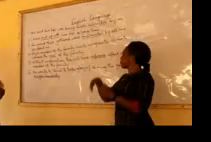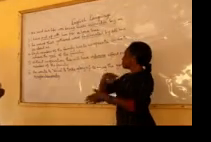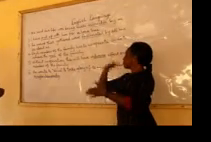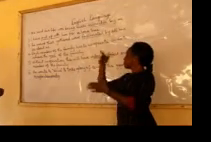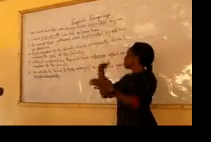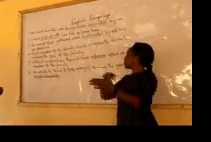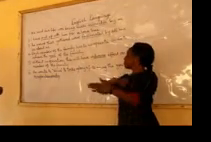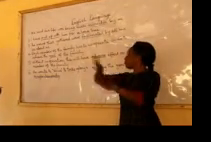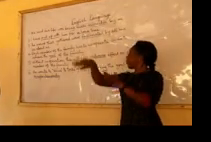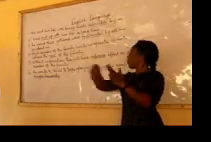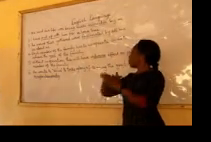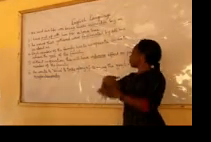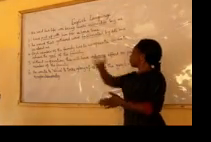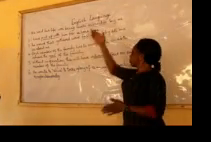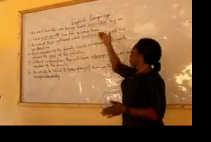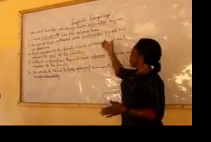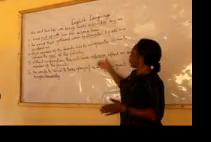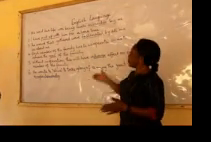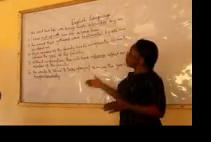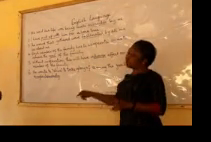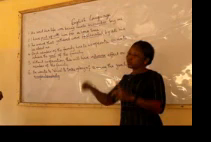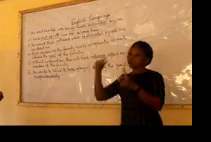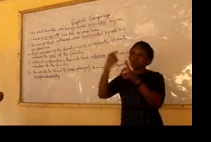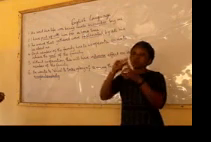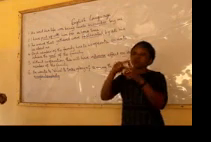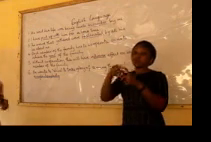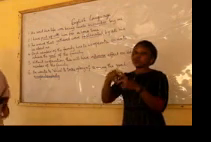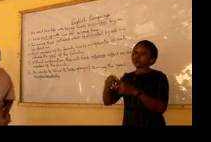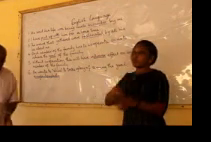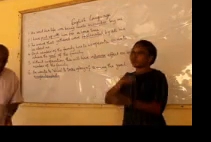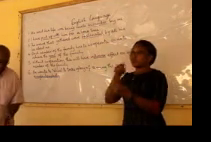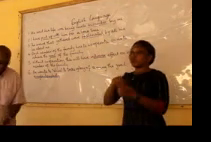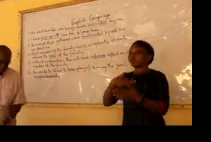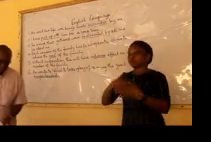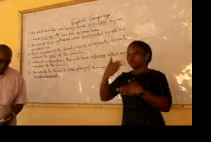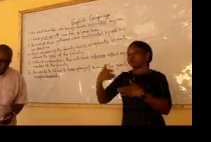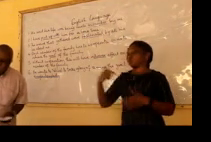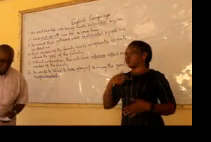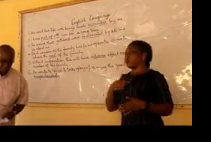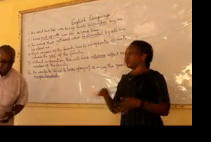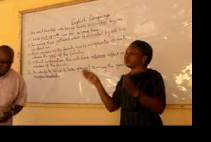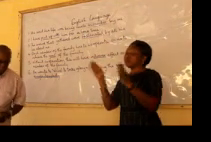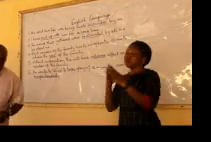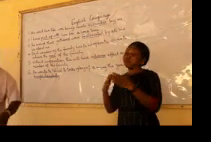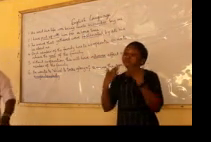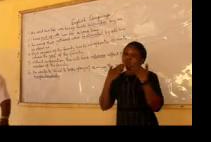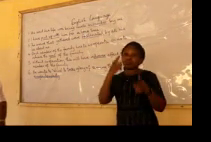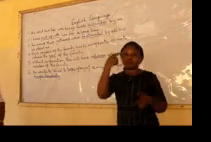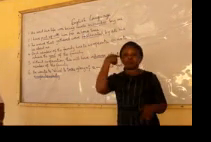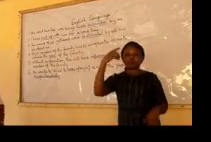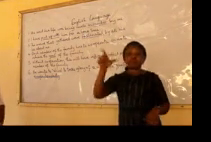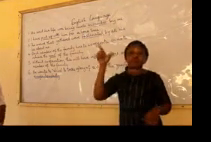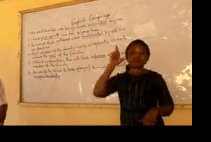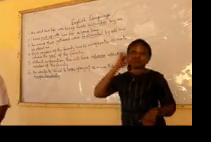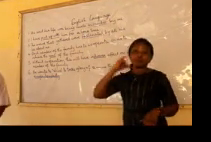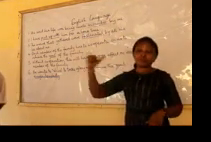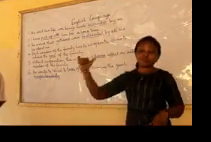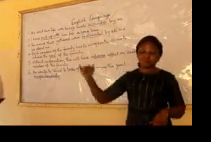words. Until when next we meet, thanks for listening.